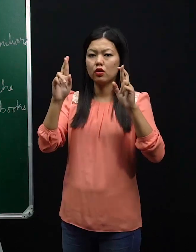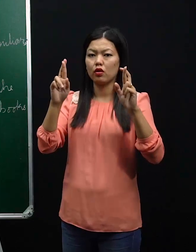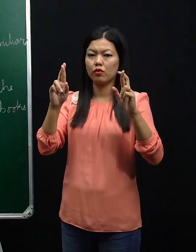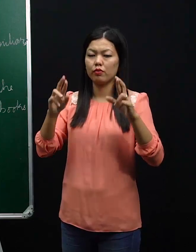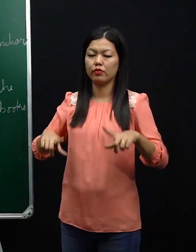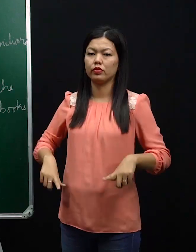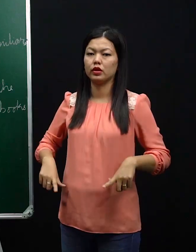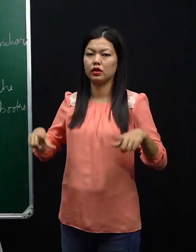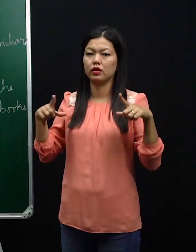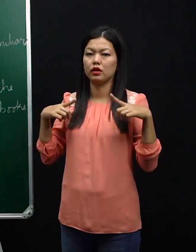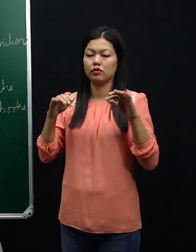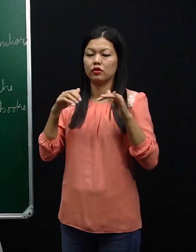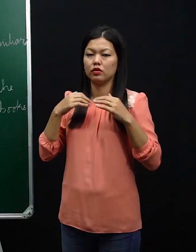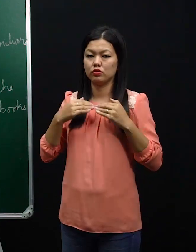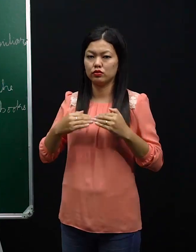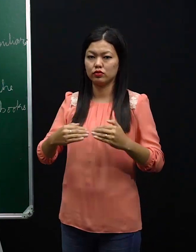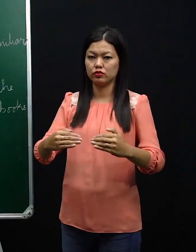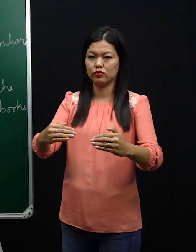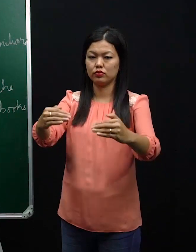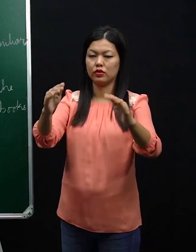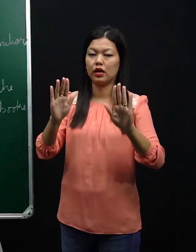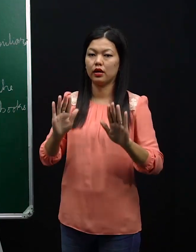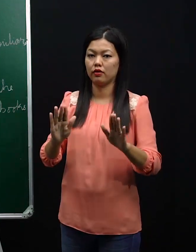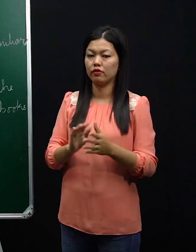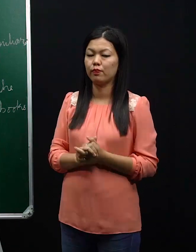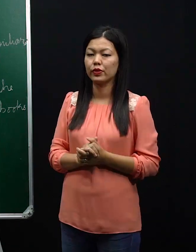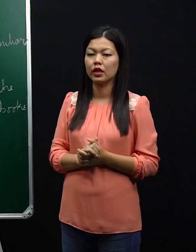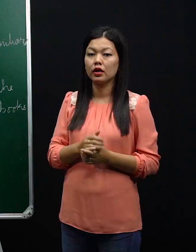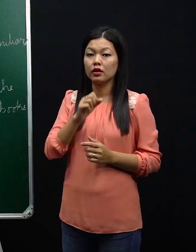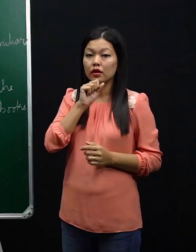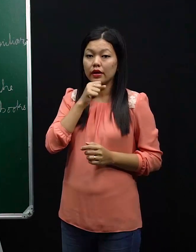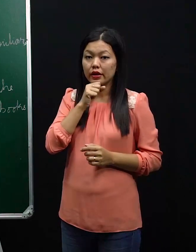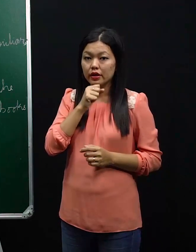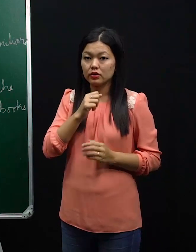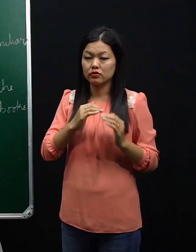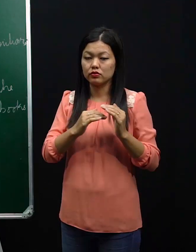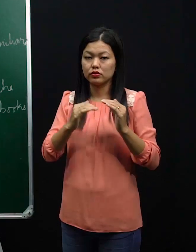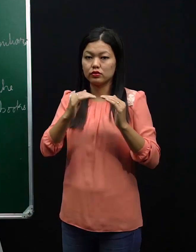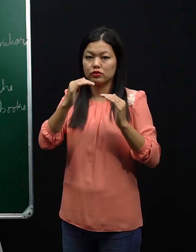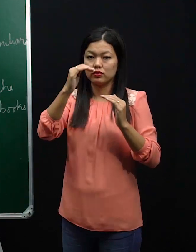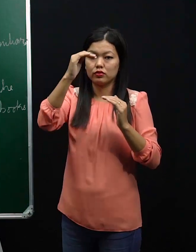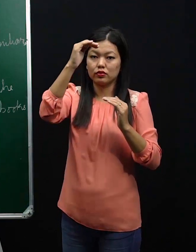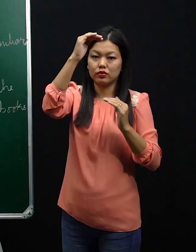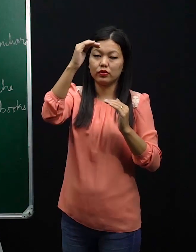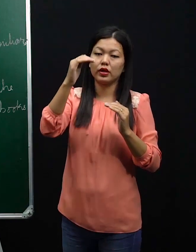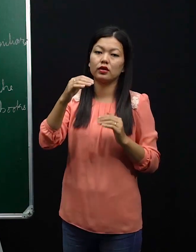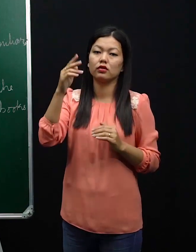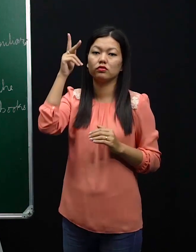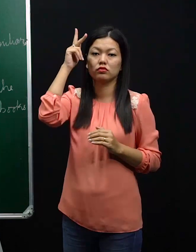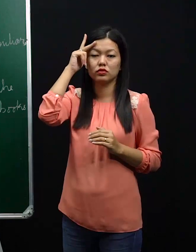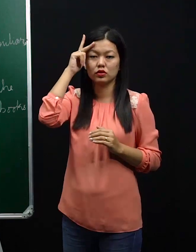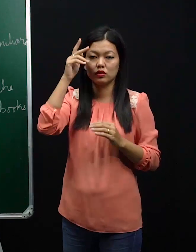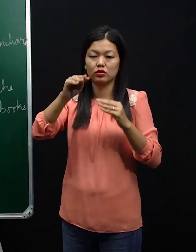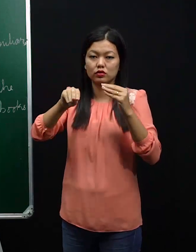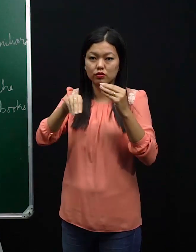but with age, he became a very wise man. The wise man, that is the quality that he had